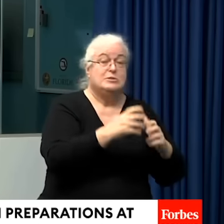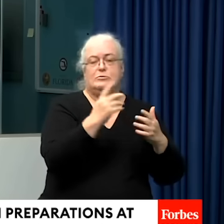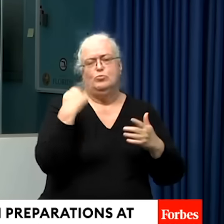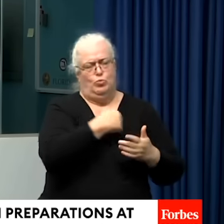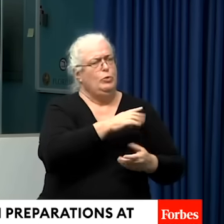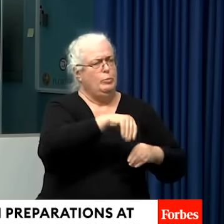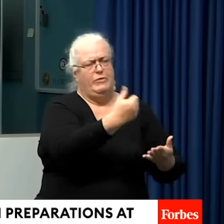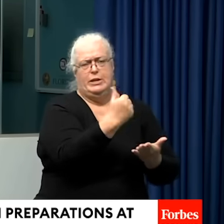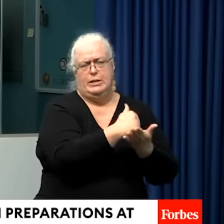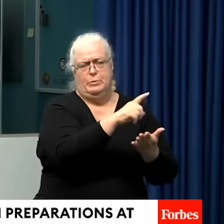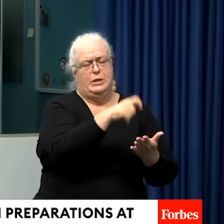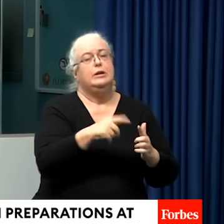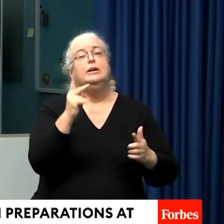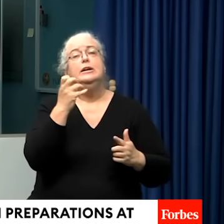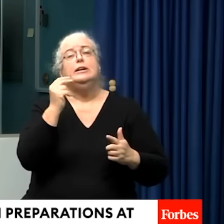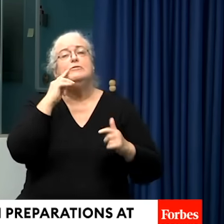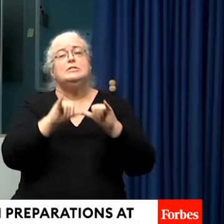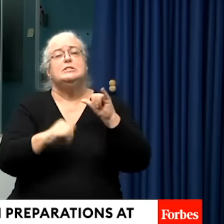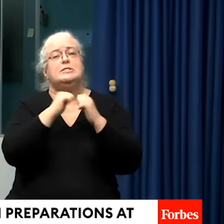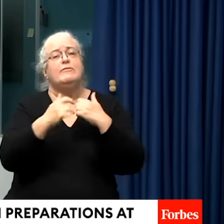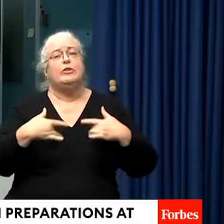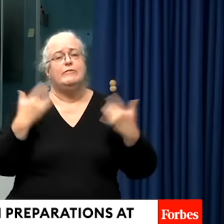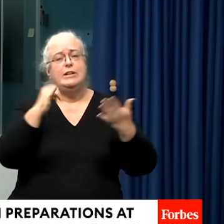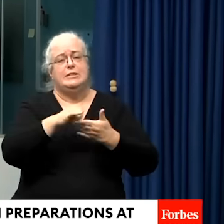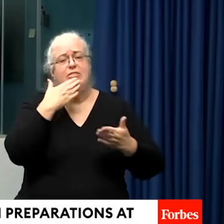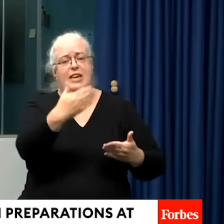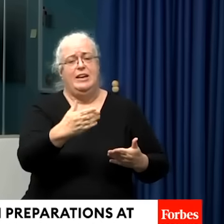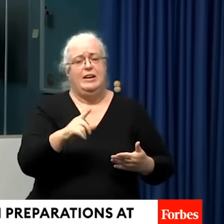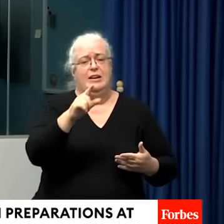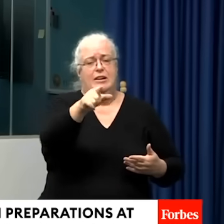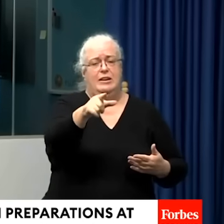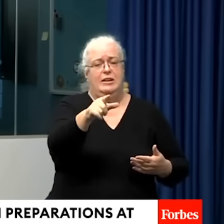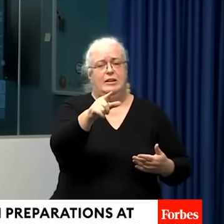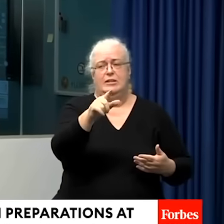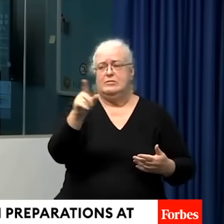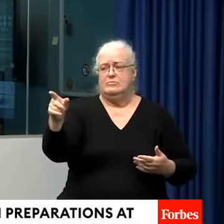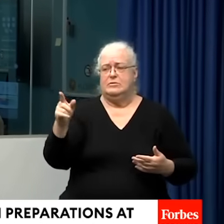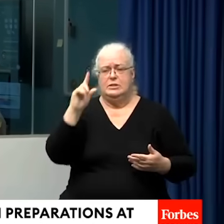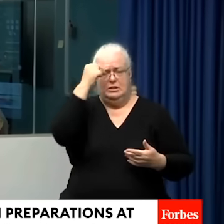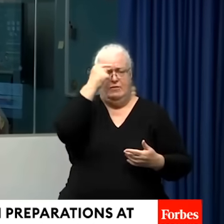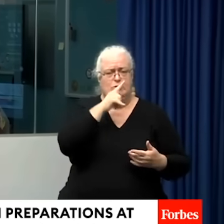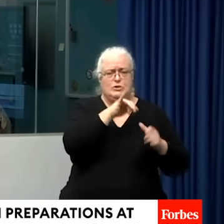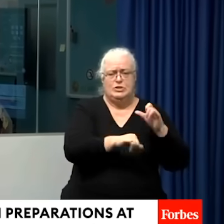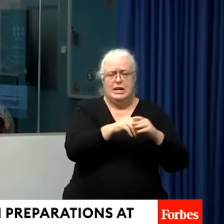going to remain here for any questions on the events. Thanks. Governor, what's the status of your campaign with it?